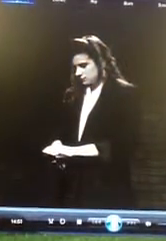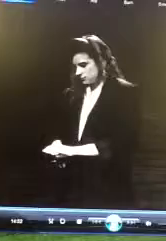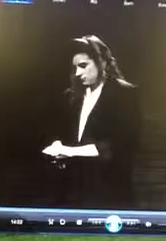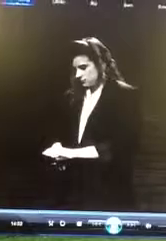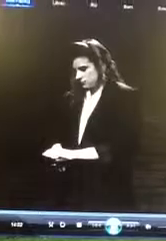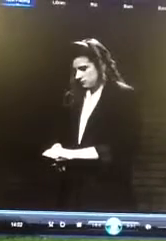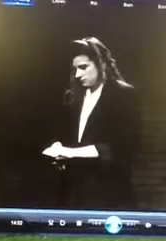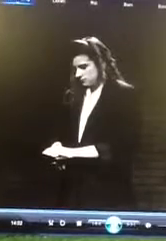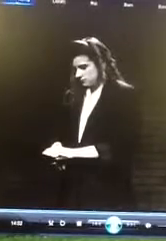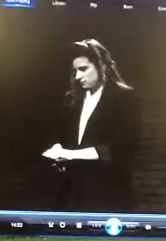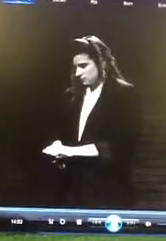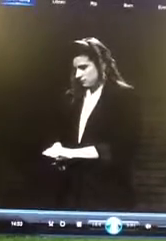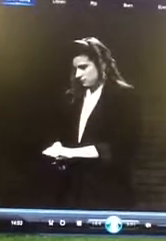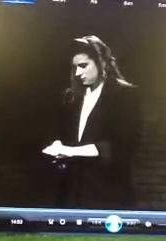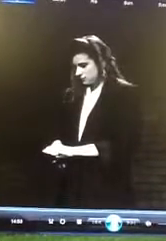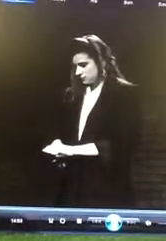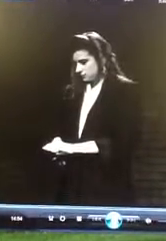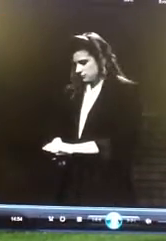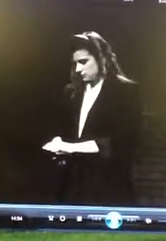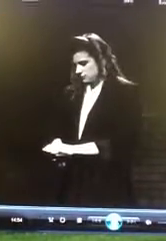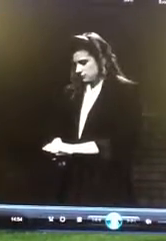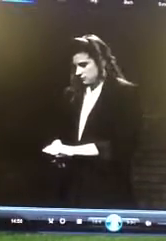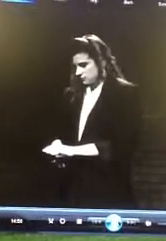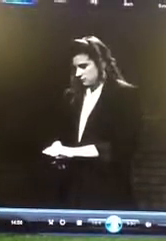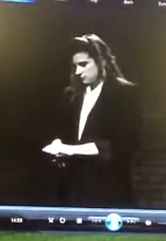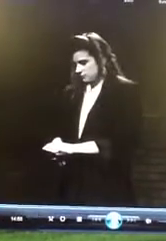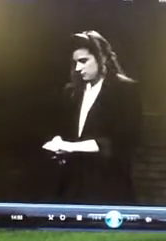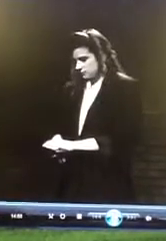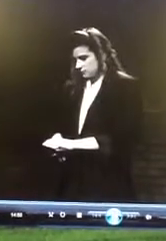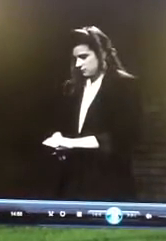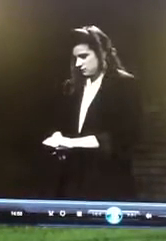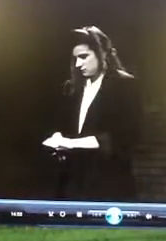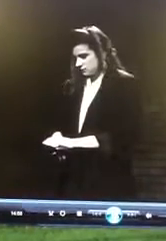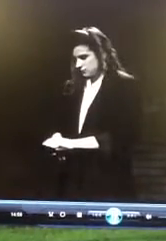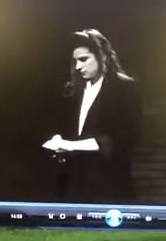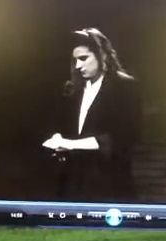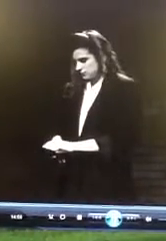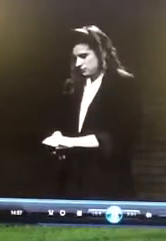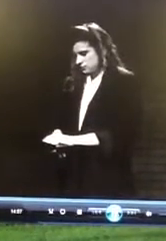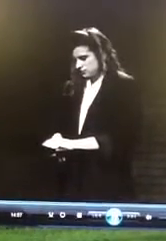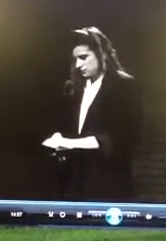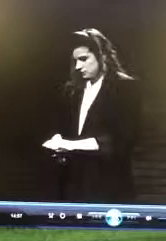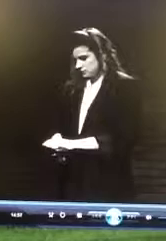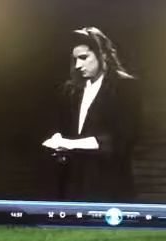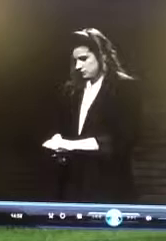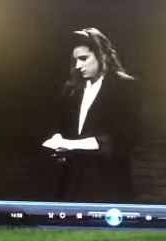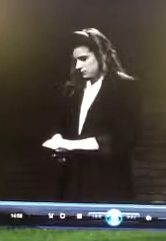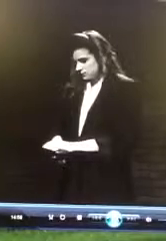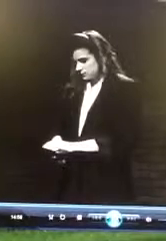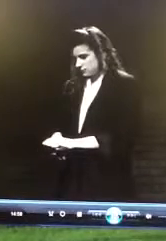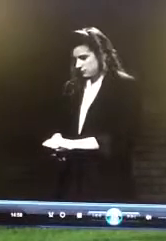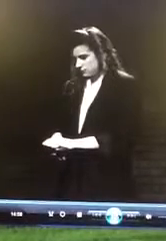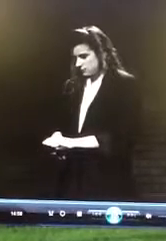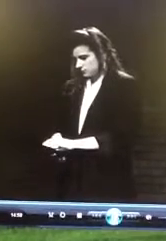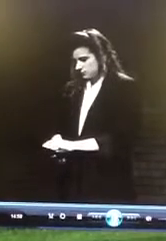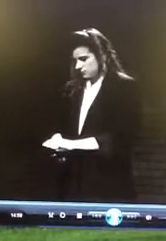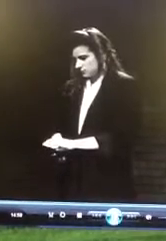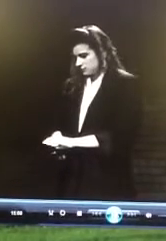In the same way, interpreters would be considered reasonable accommodation for a deaf client. But who decides that?